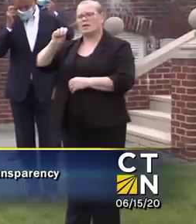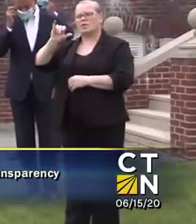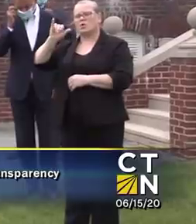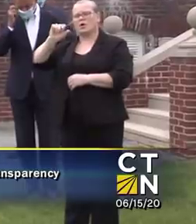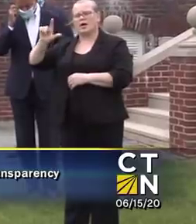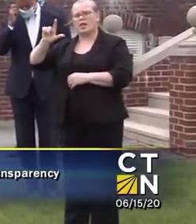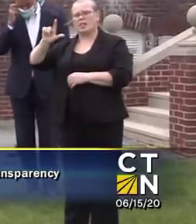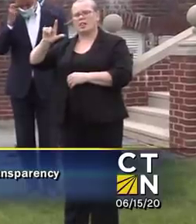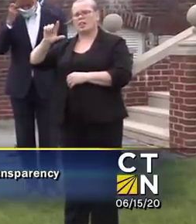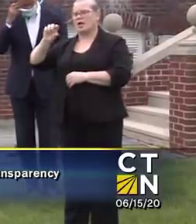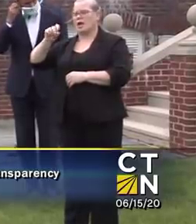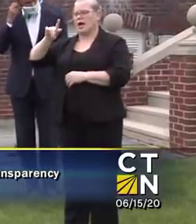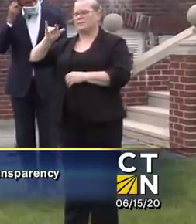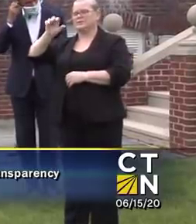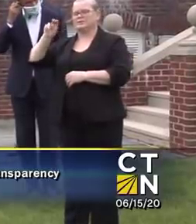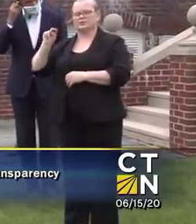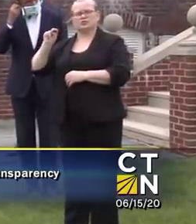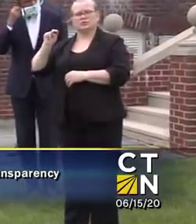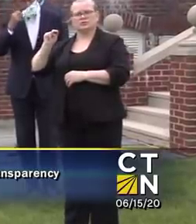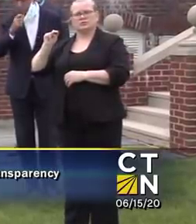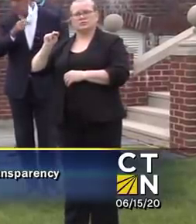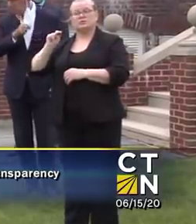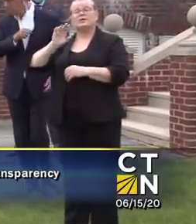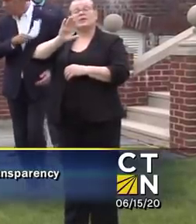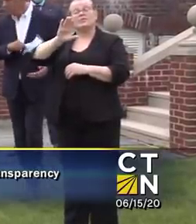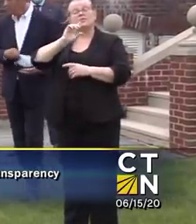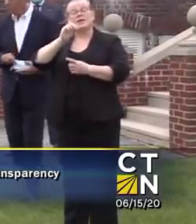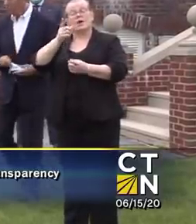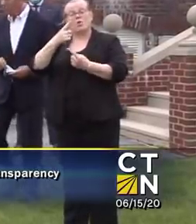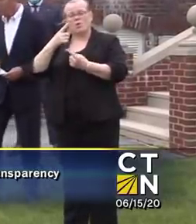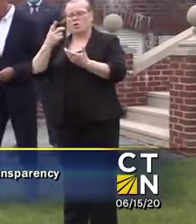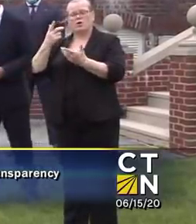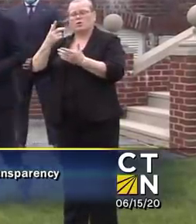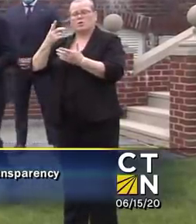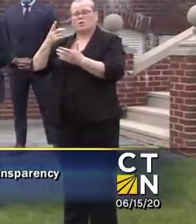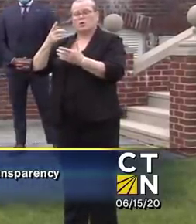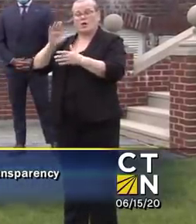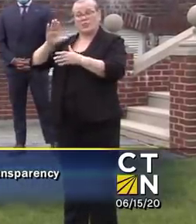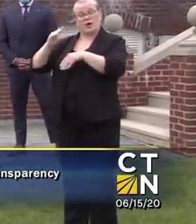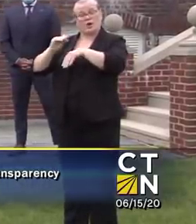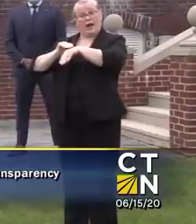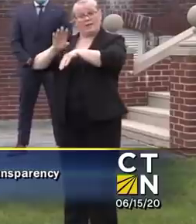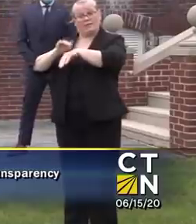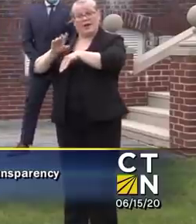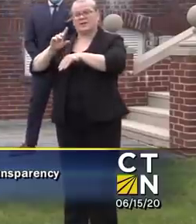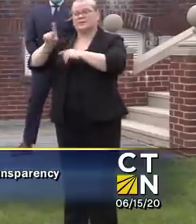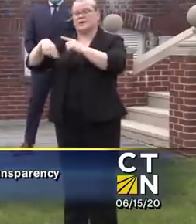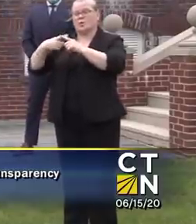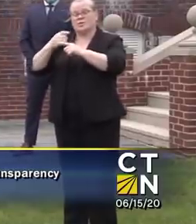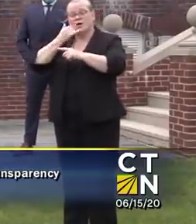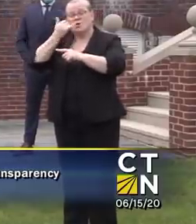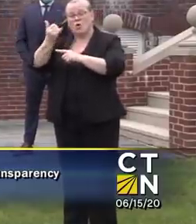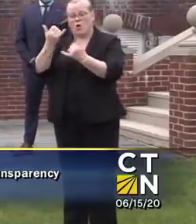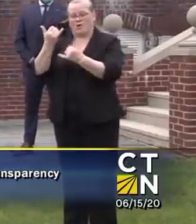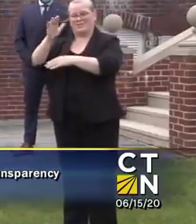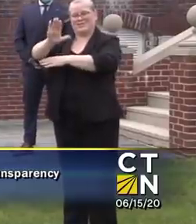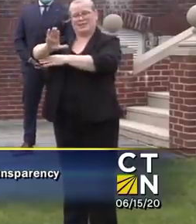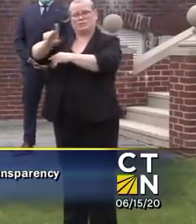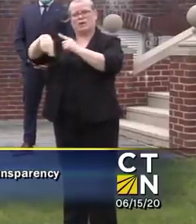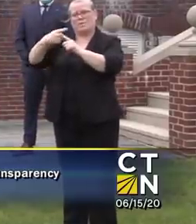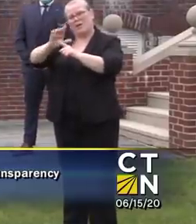and what sort of input have you received from them, and what are they going to tell us when we call this afternoon about their input